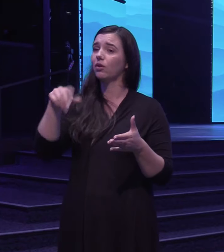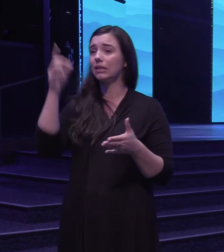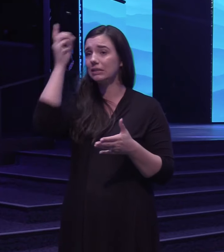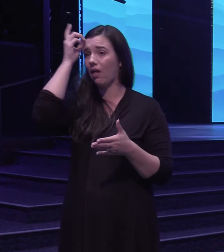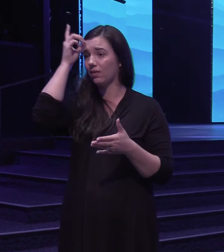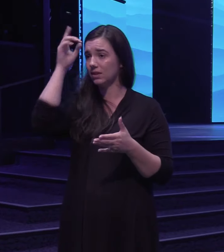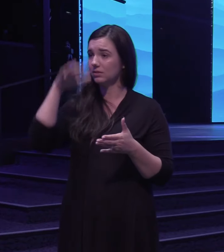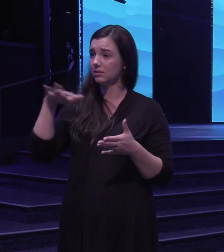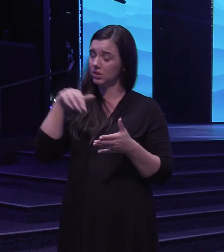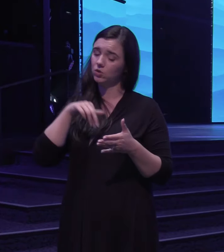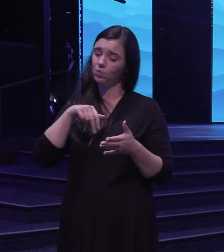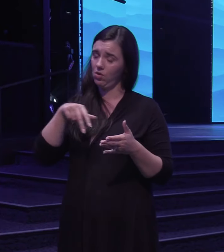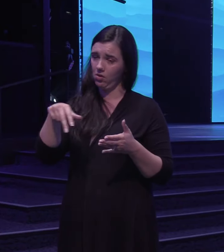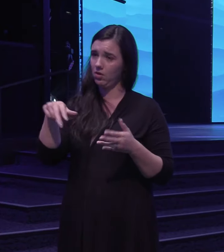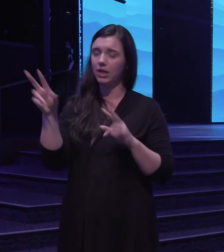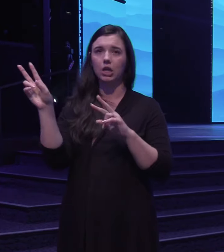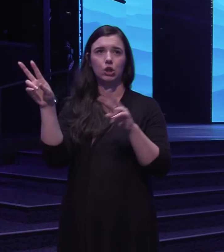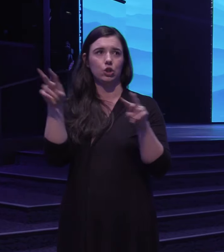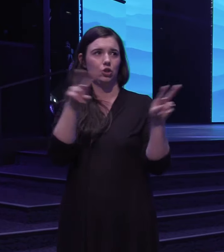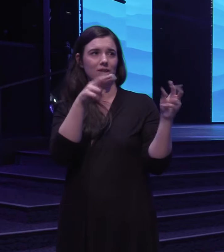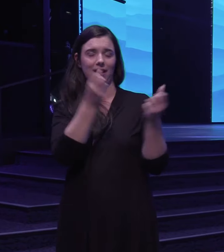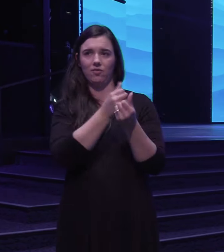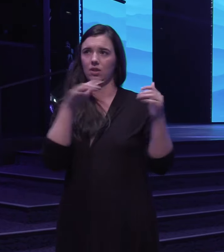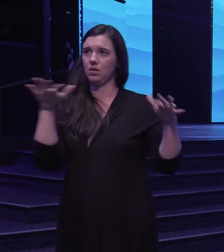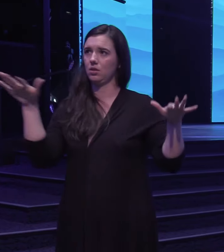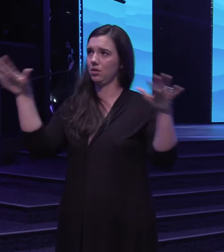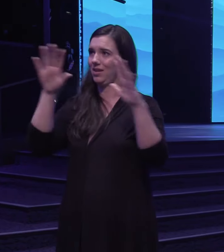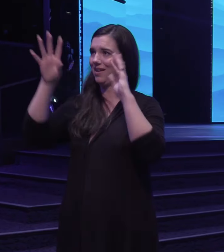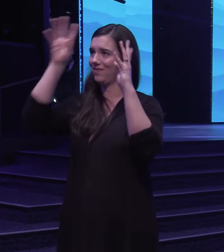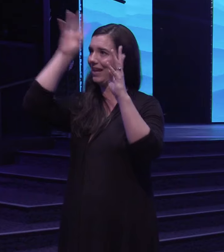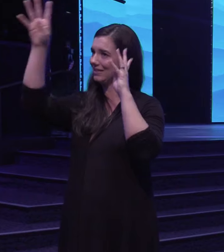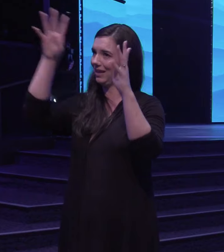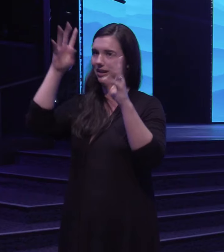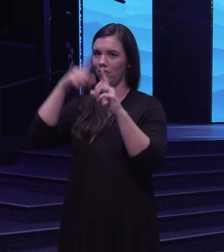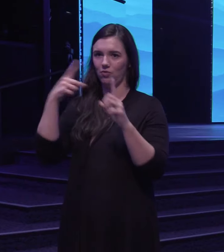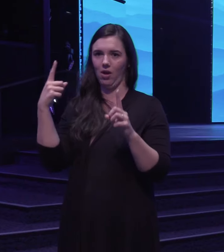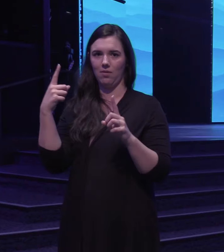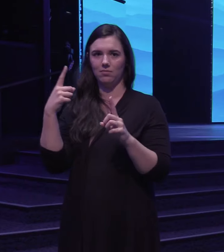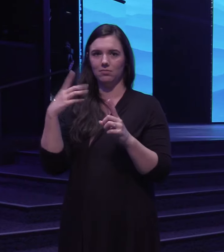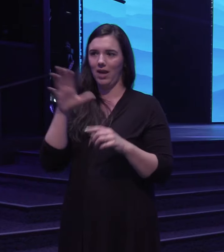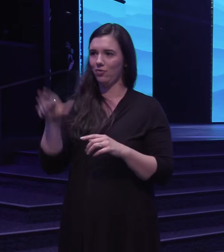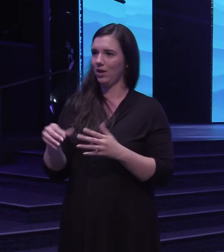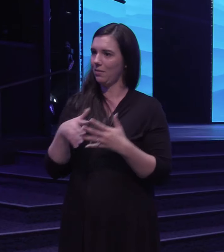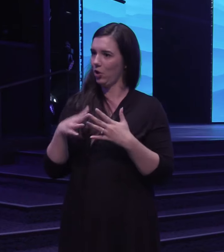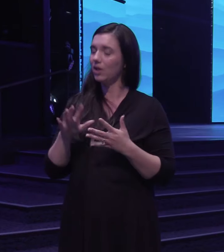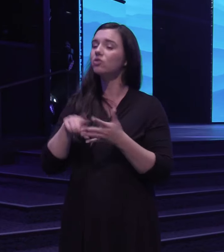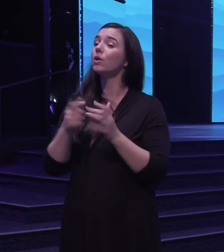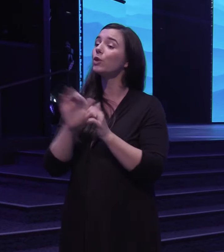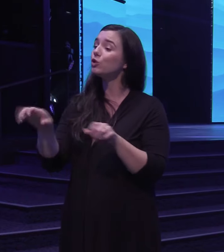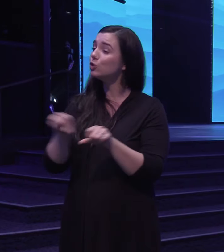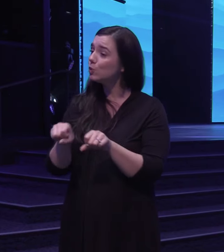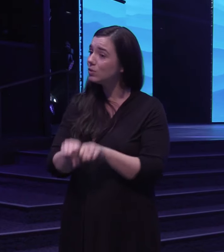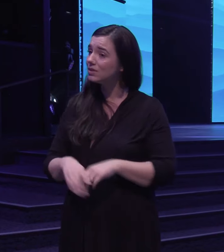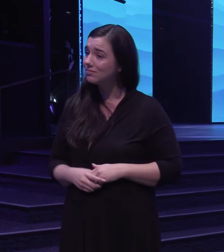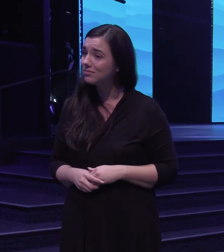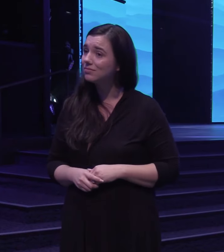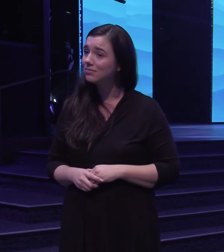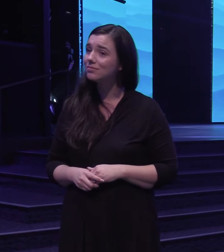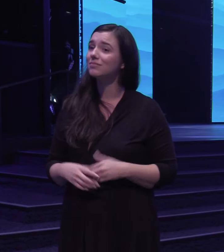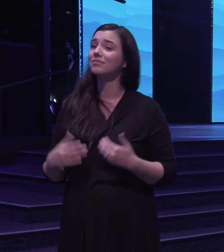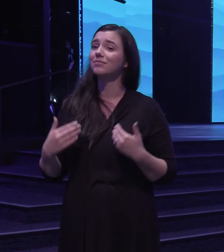Dallas and look at all the things that were invented by African Americans. Start with your shoes.